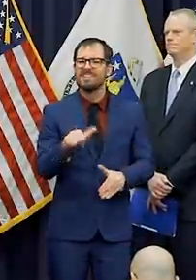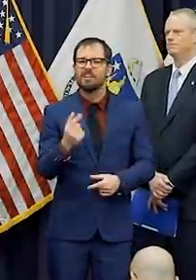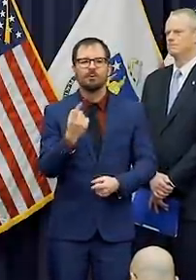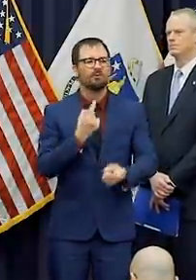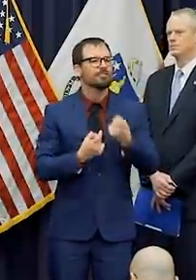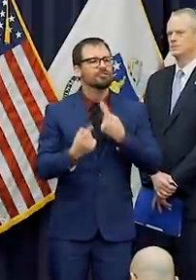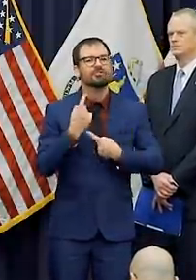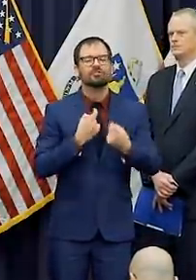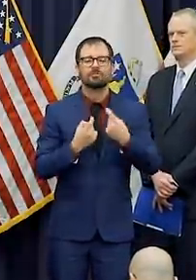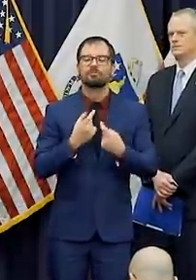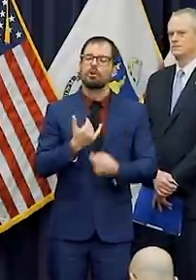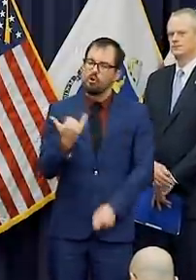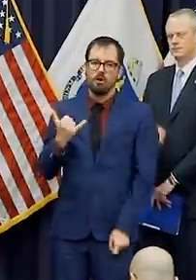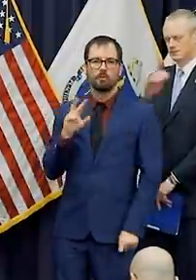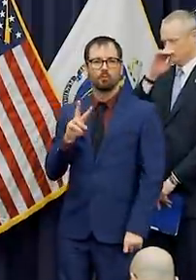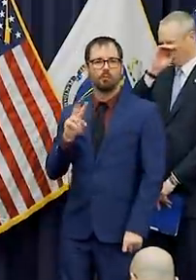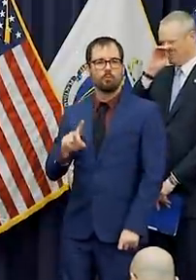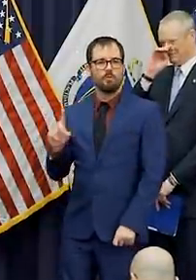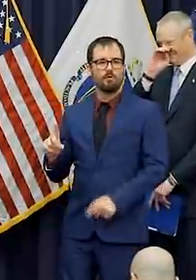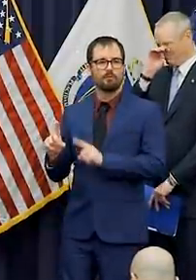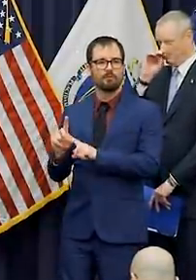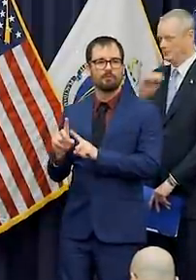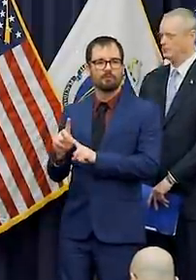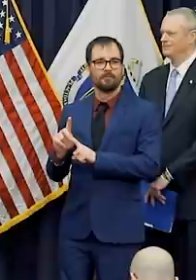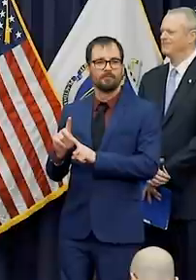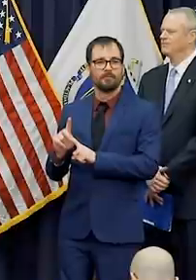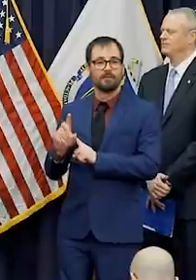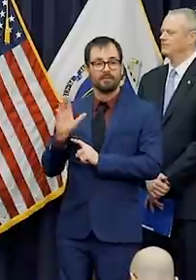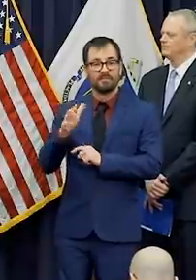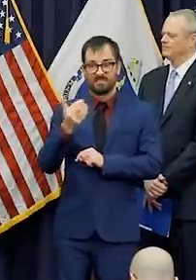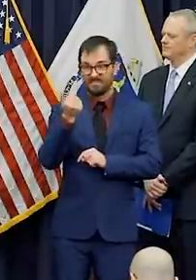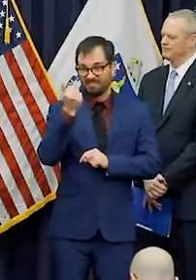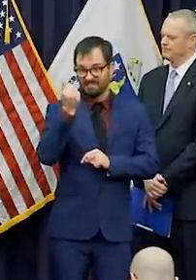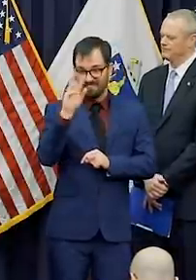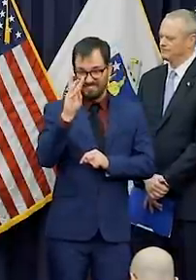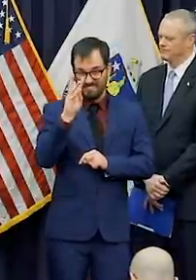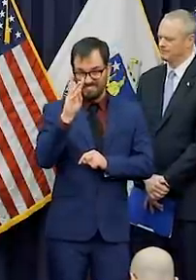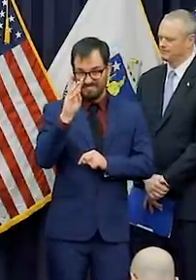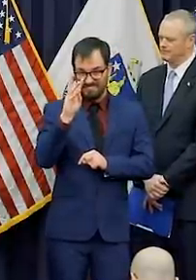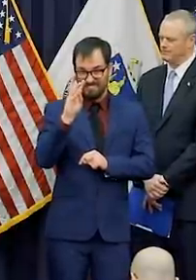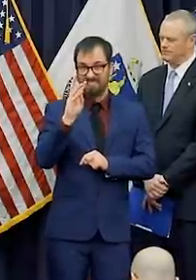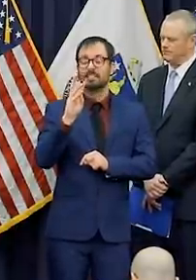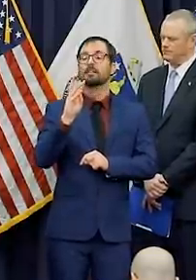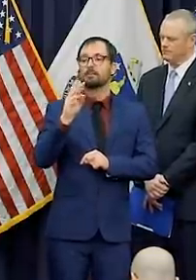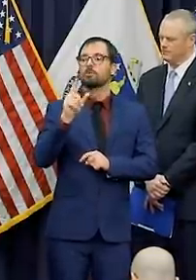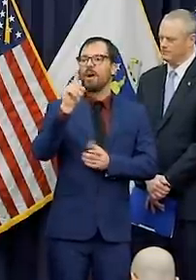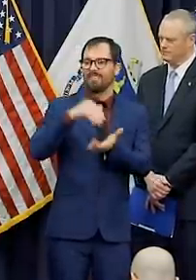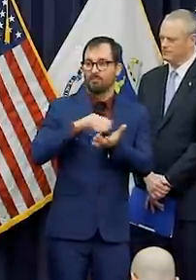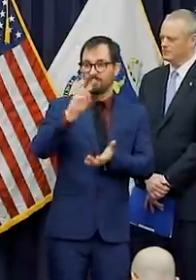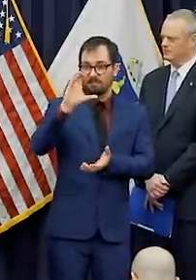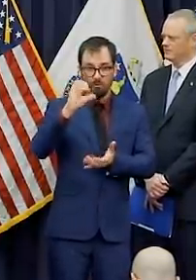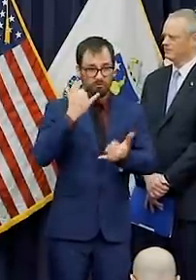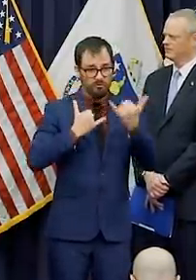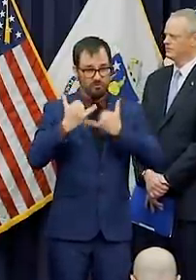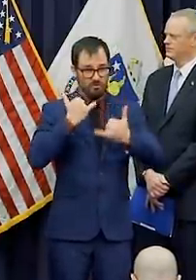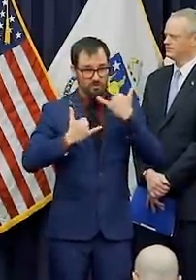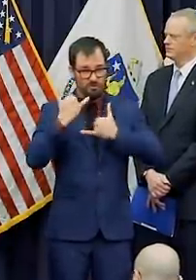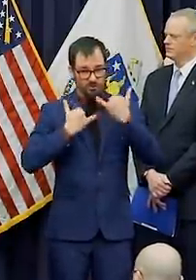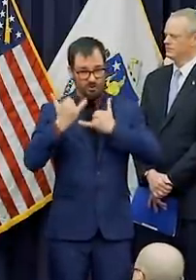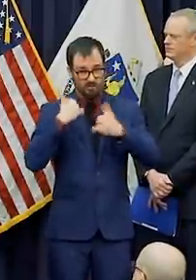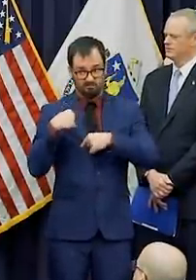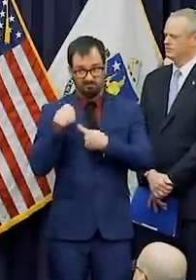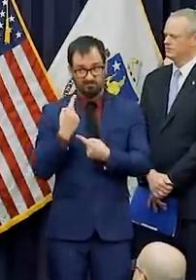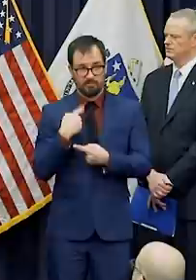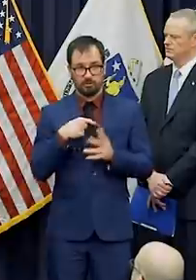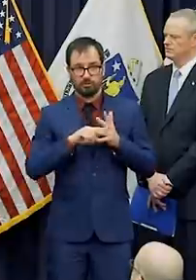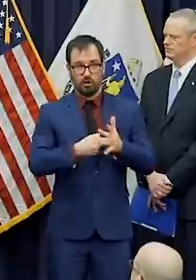than 1,600 calls have now been made since it went live. Standing up this line has greatly reduced